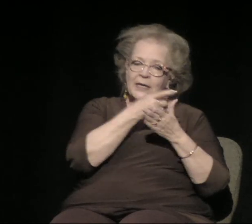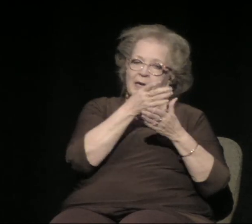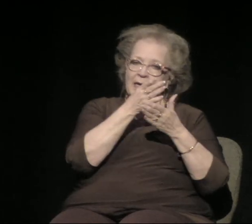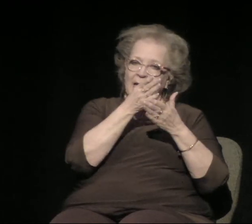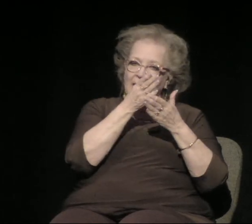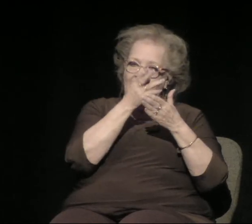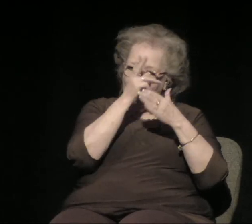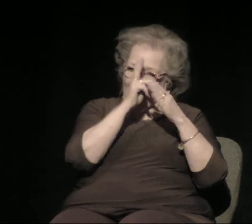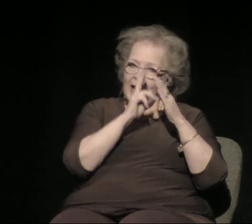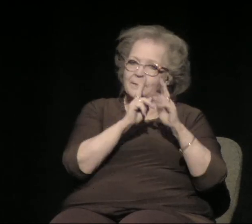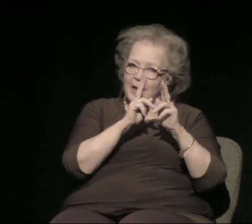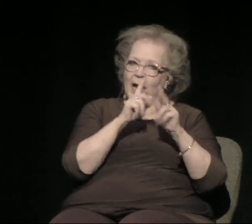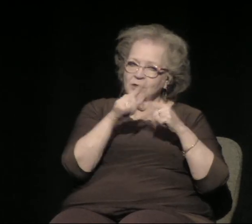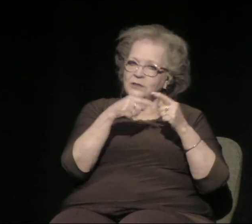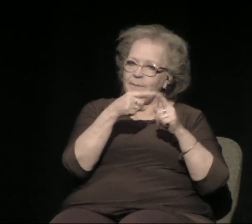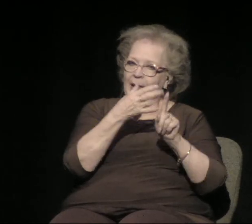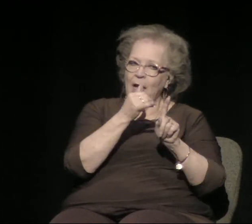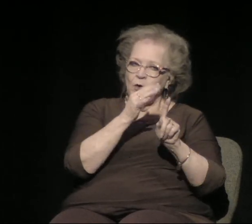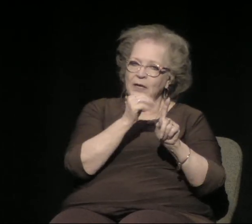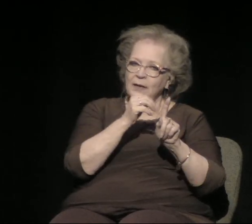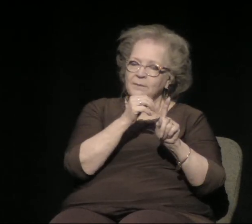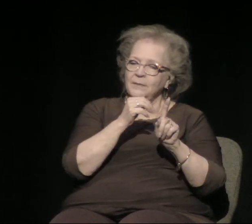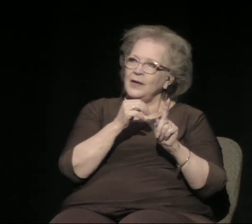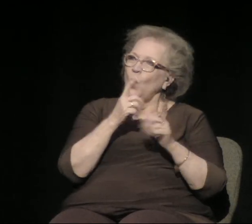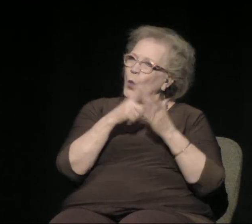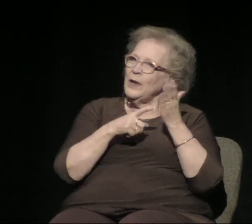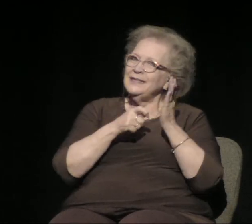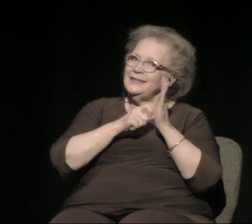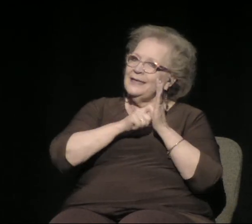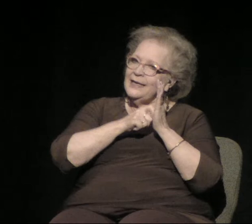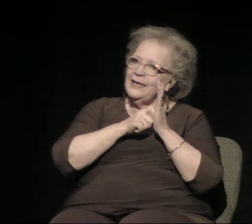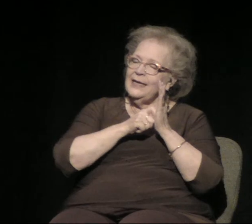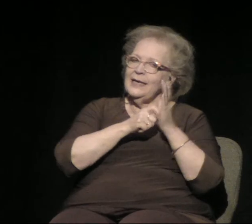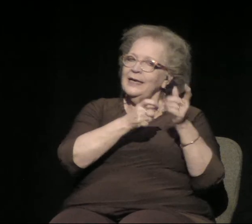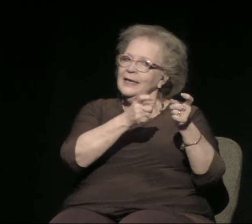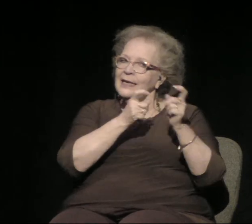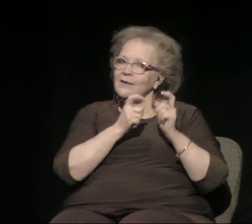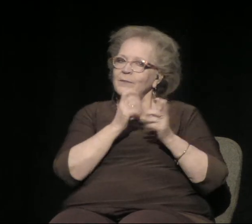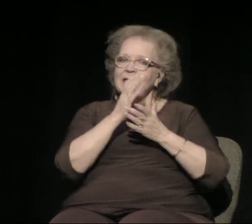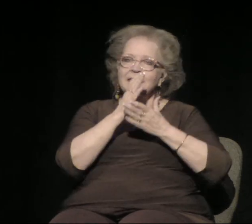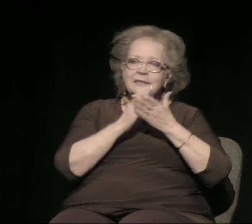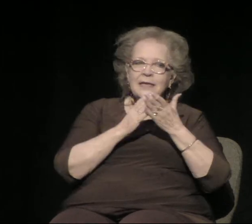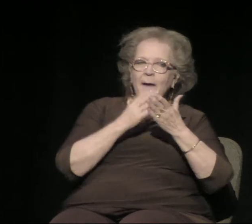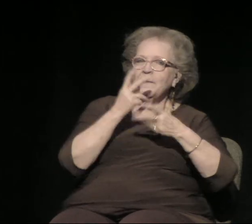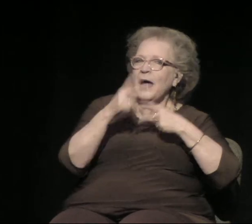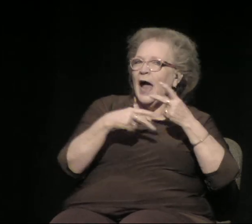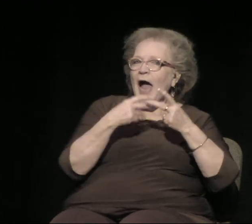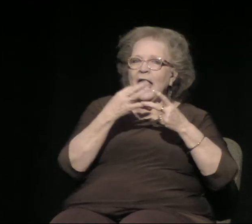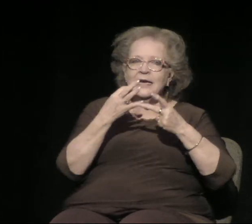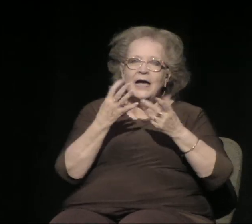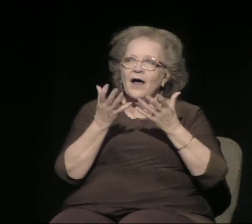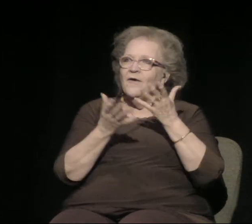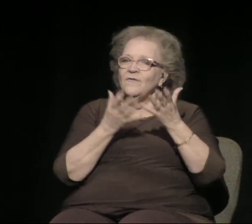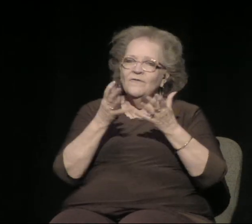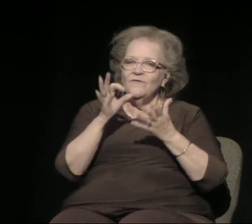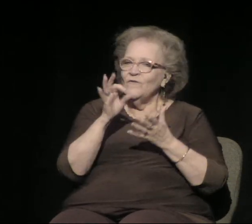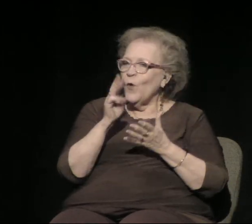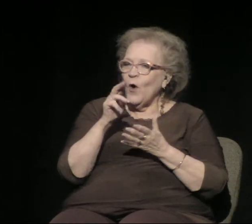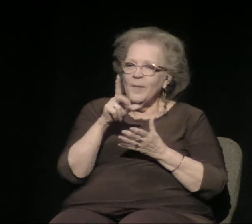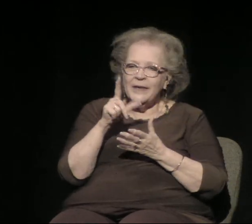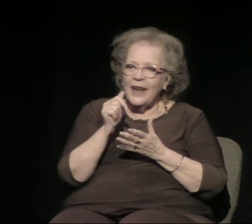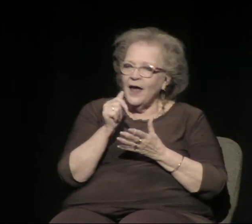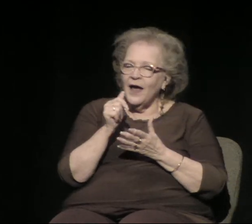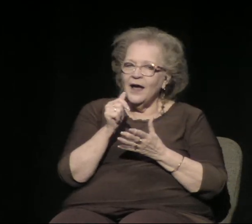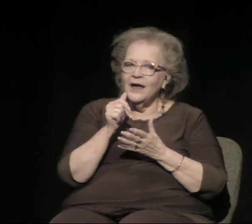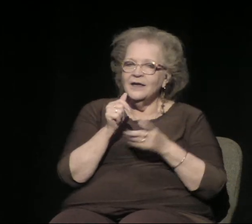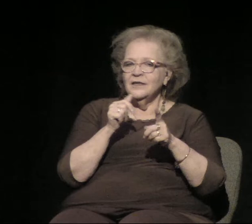is that you're finishing well. What's the key? And I thought he would like give me some algorithm or some formula or